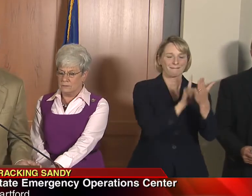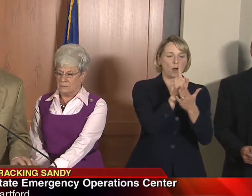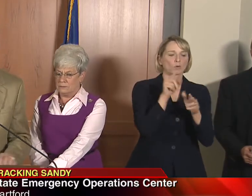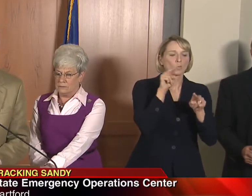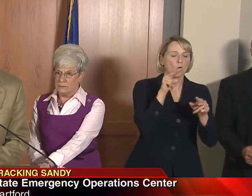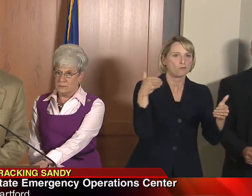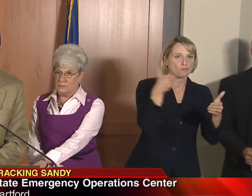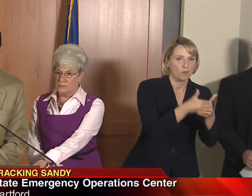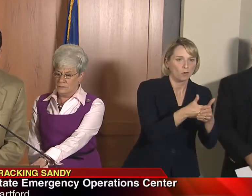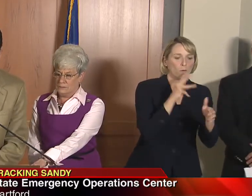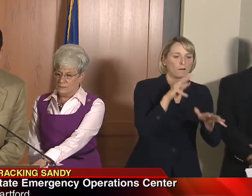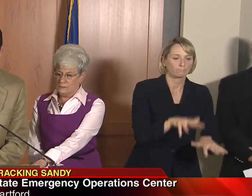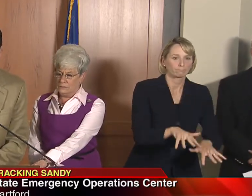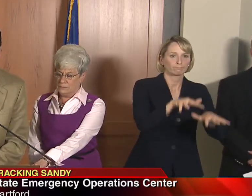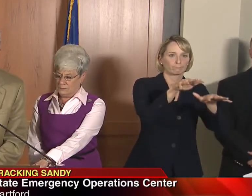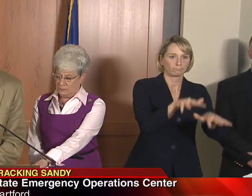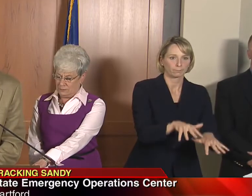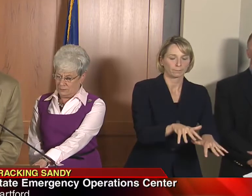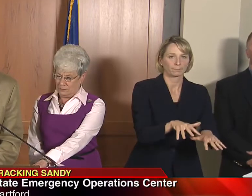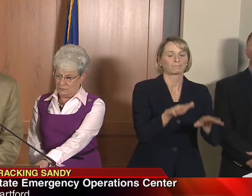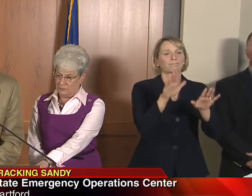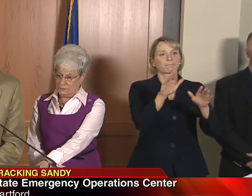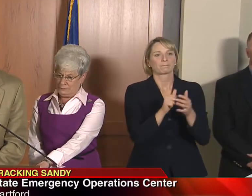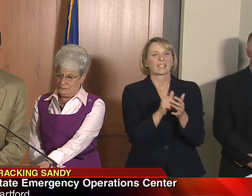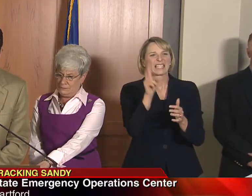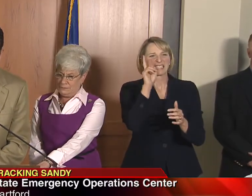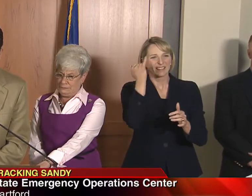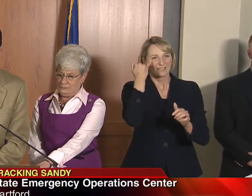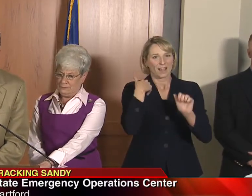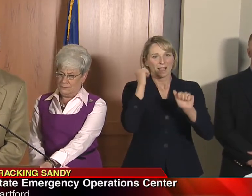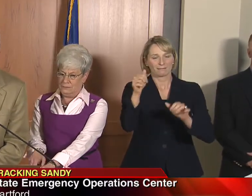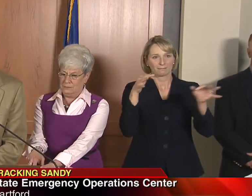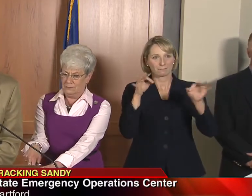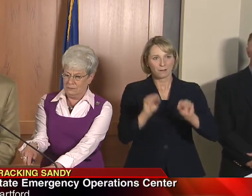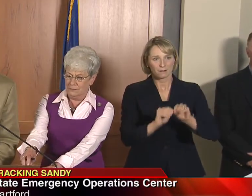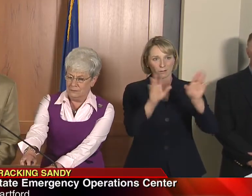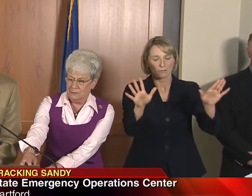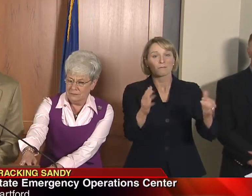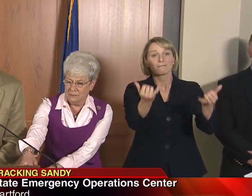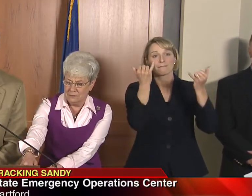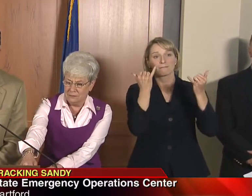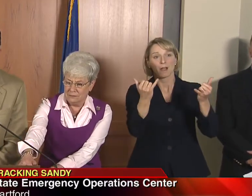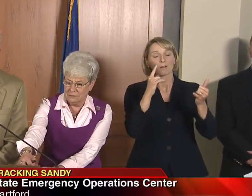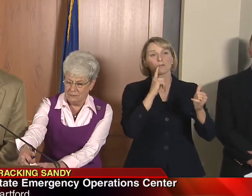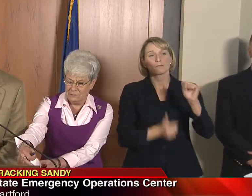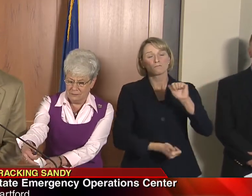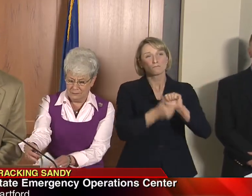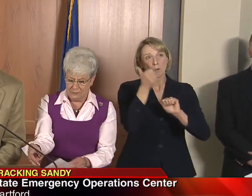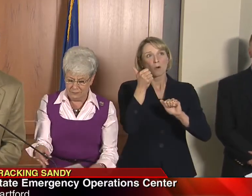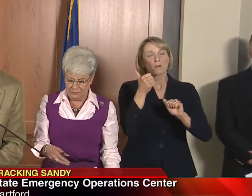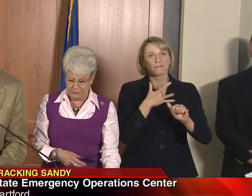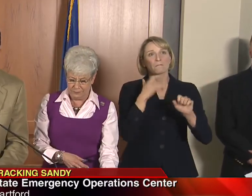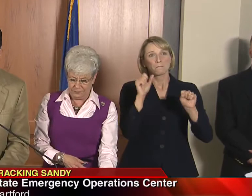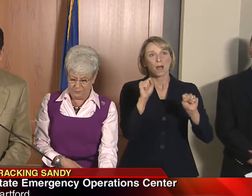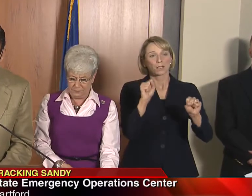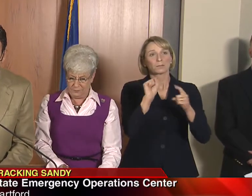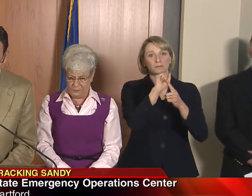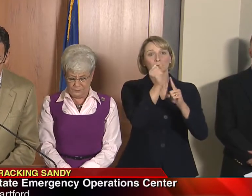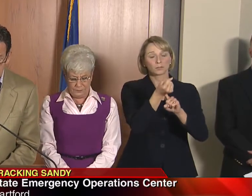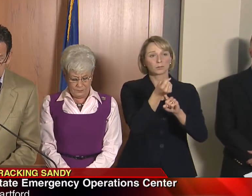well. Let me see if I can put this in context. Right now, the most likely scenario has a